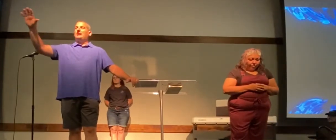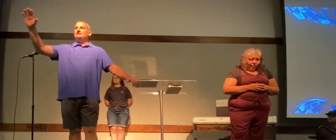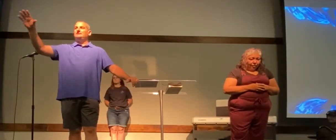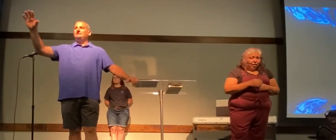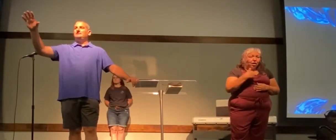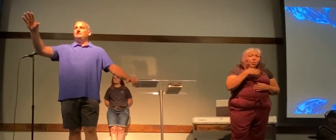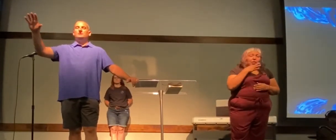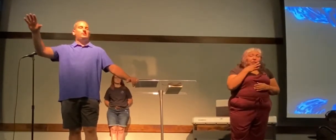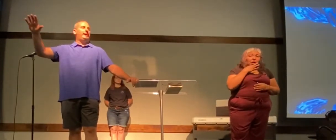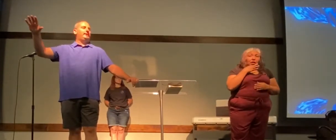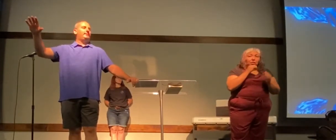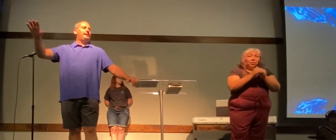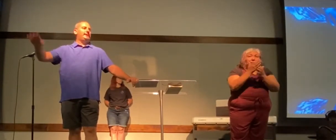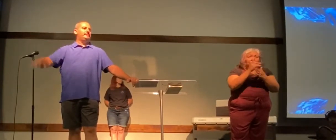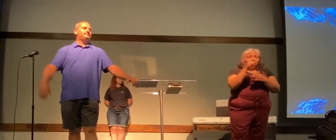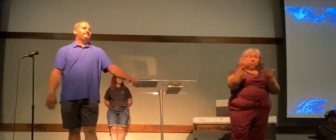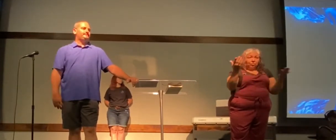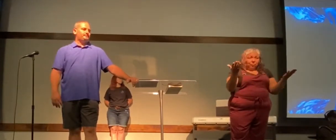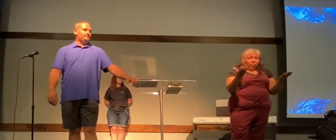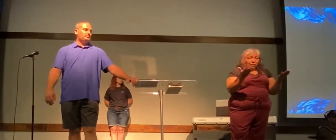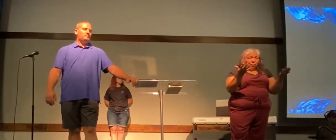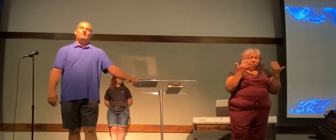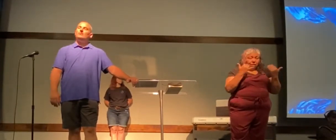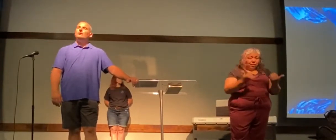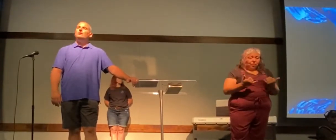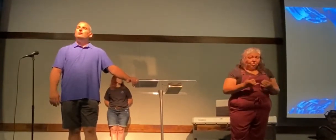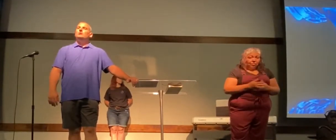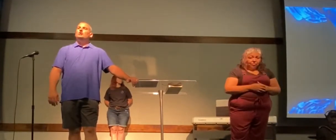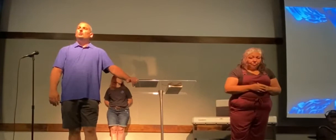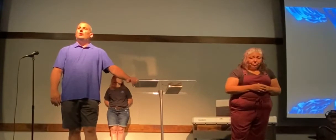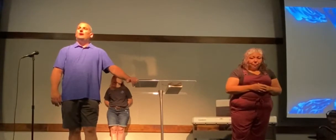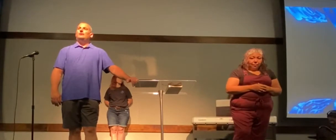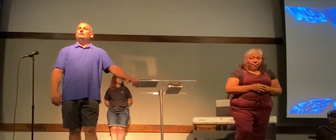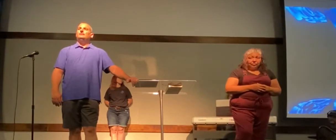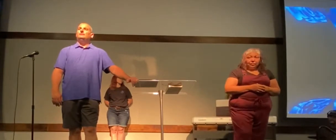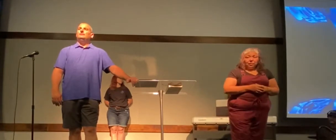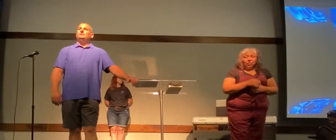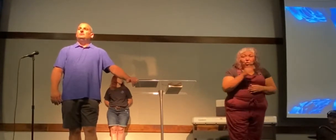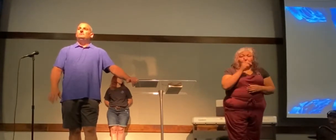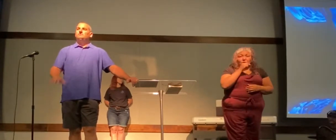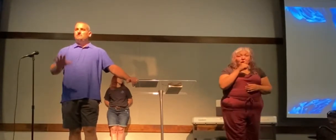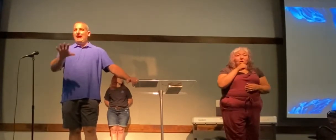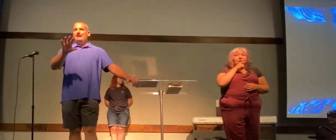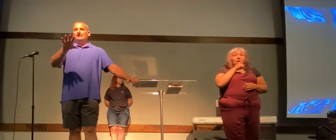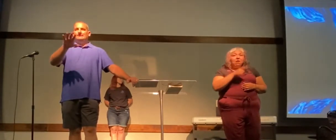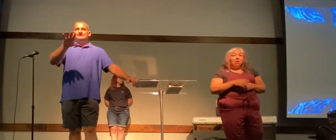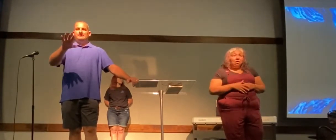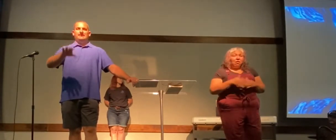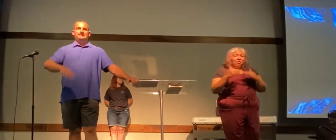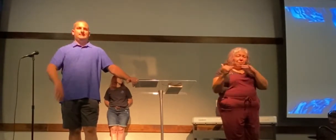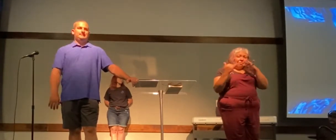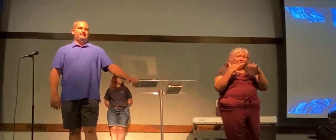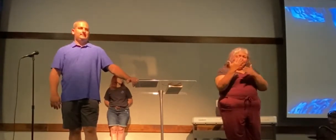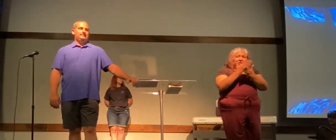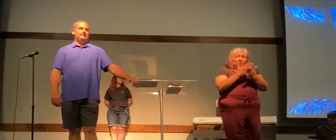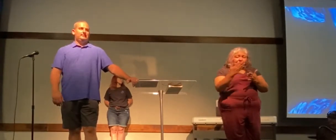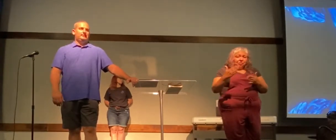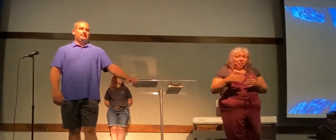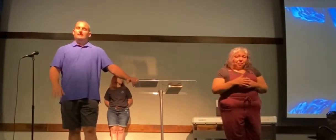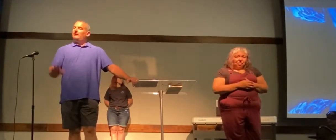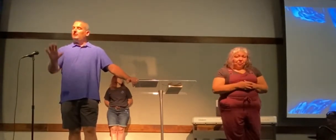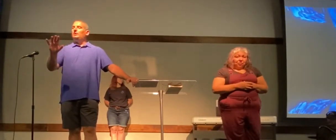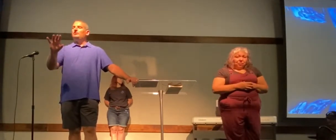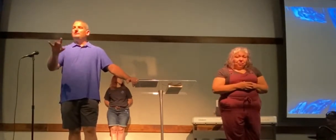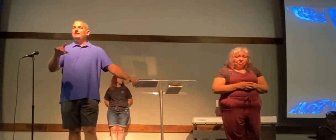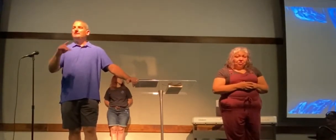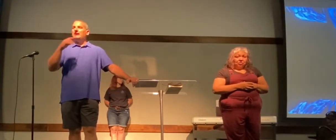I want to talk to some of you right here, right now, who are battling some things.